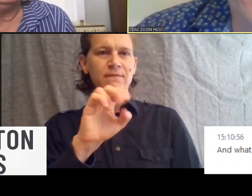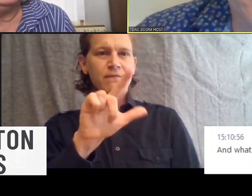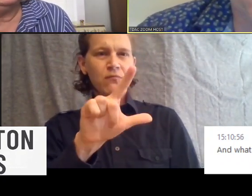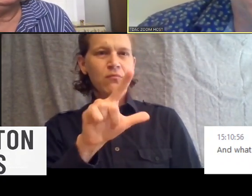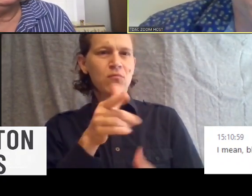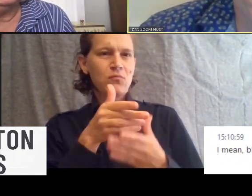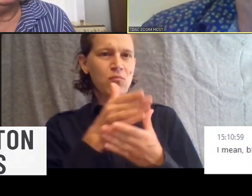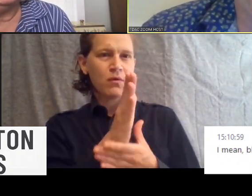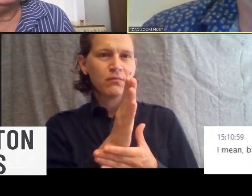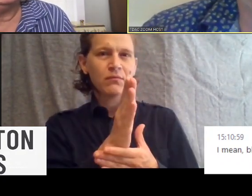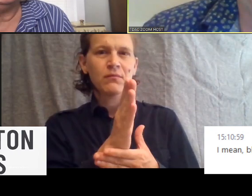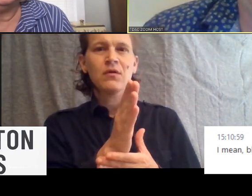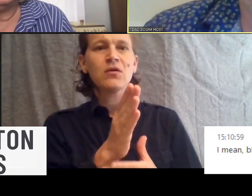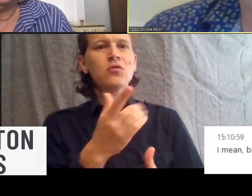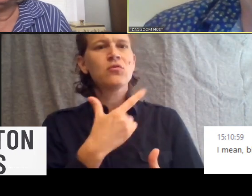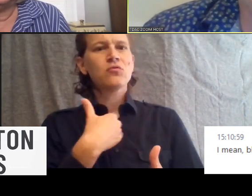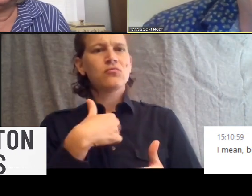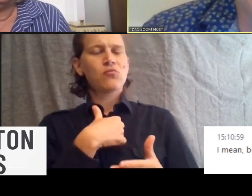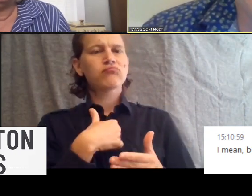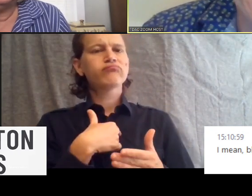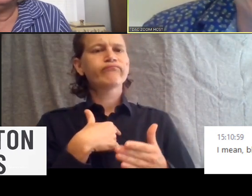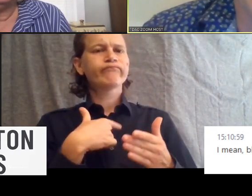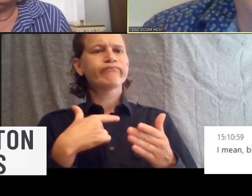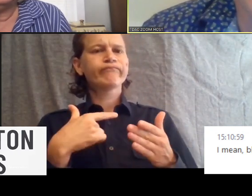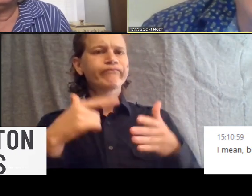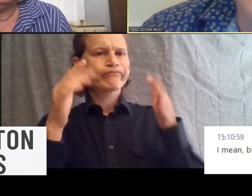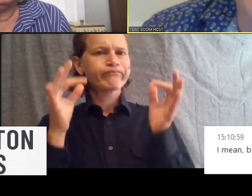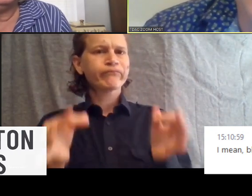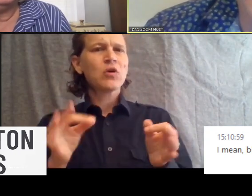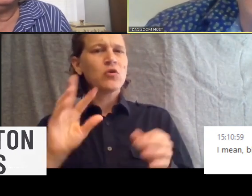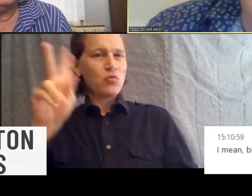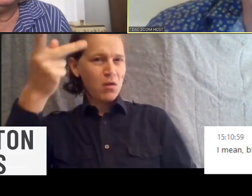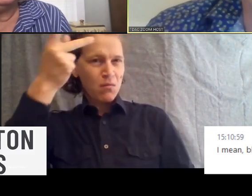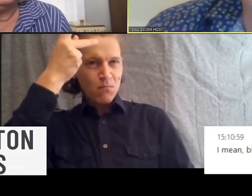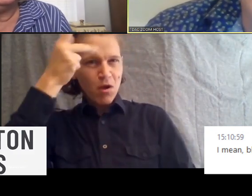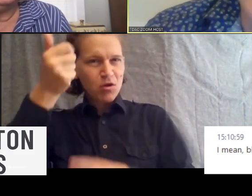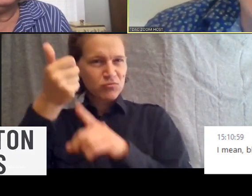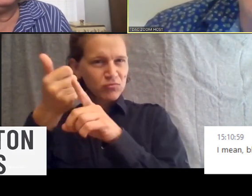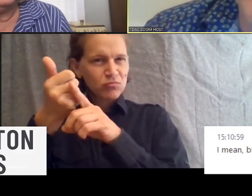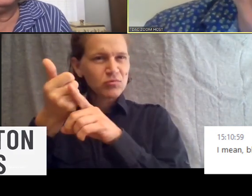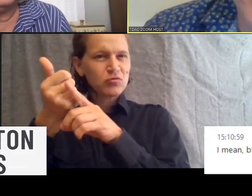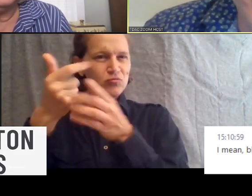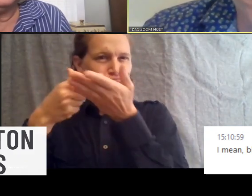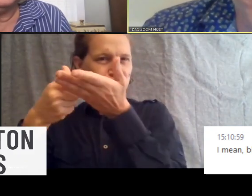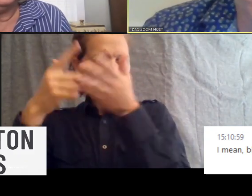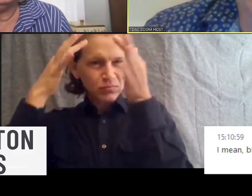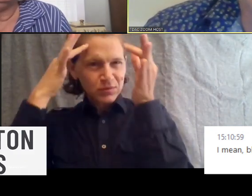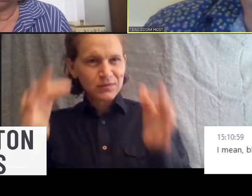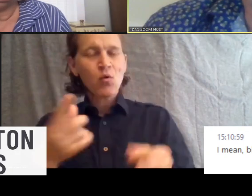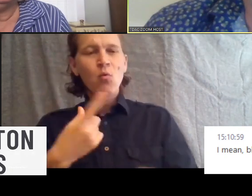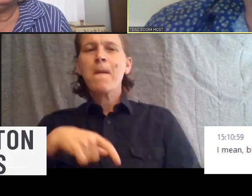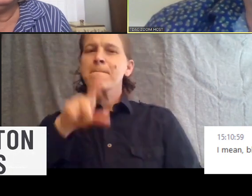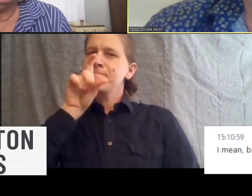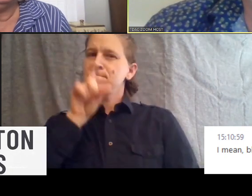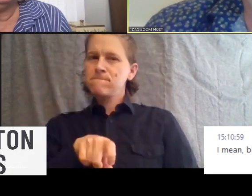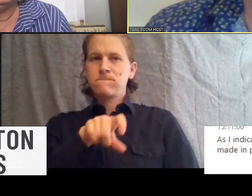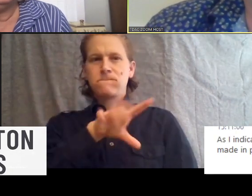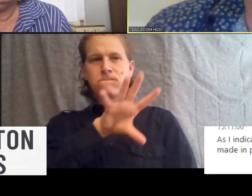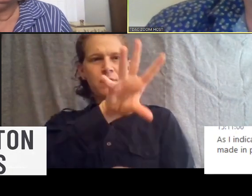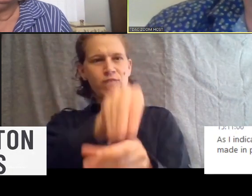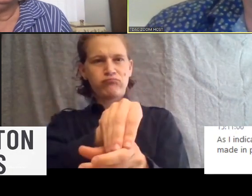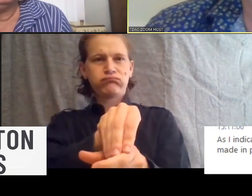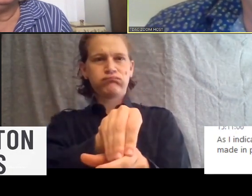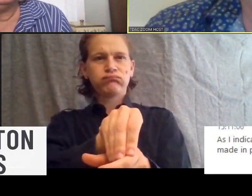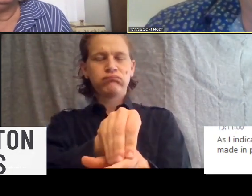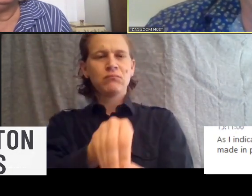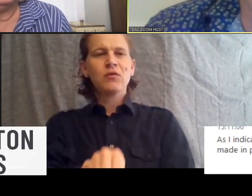having decisions made and policies made, we must be at the table, and we must demand to be at the table to share our